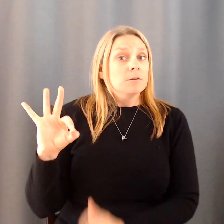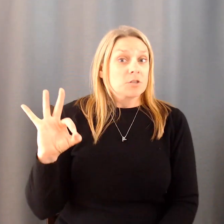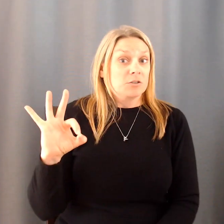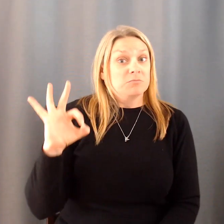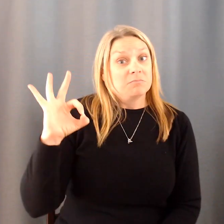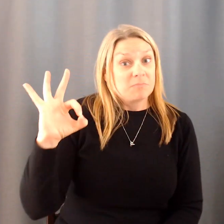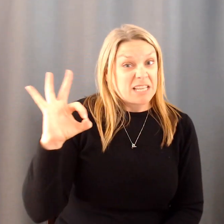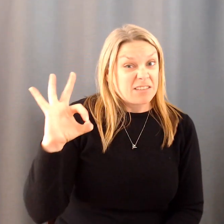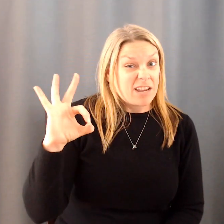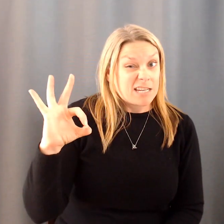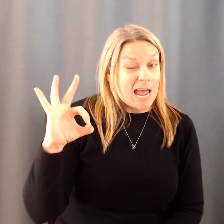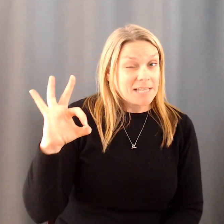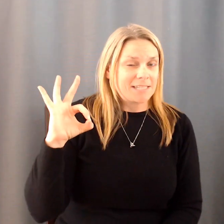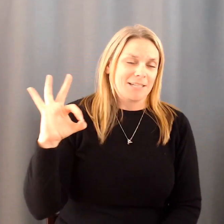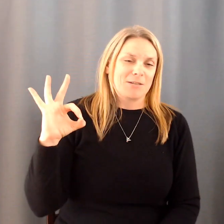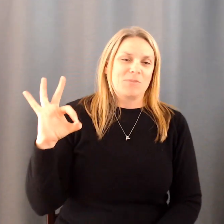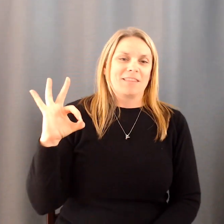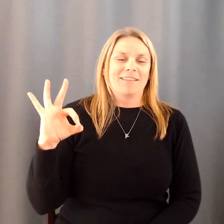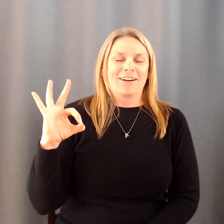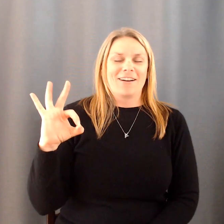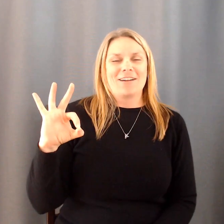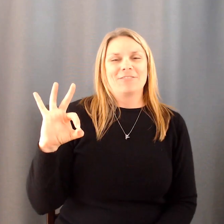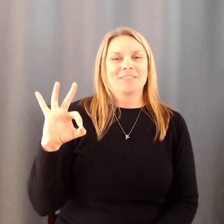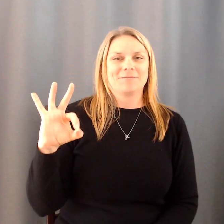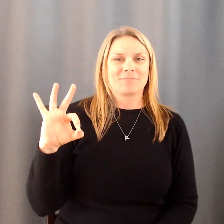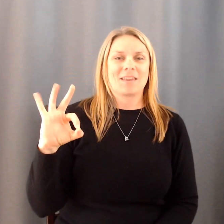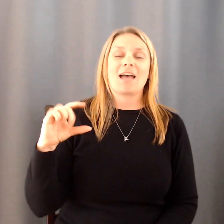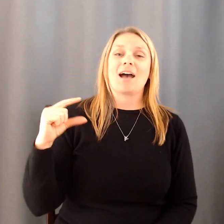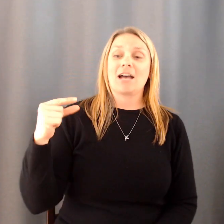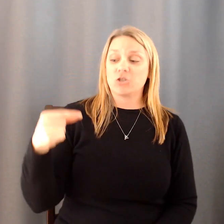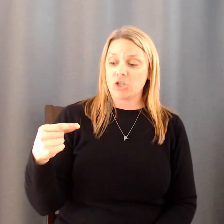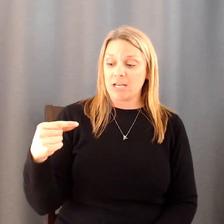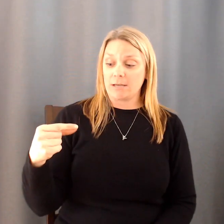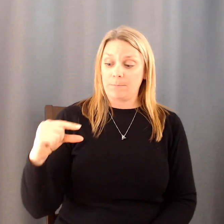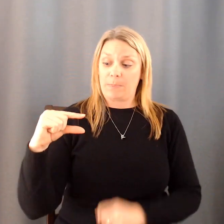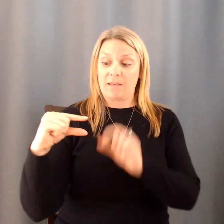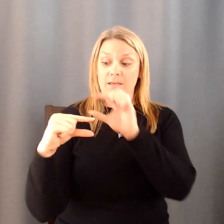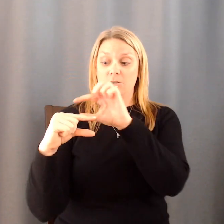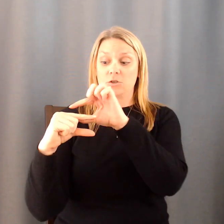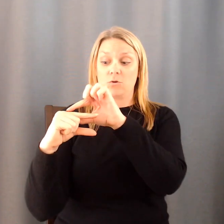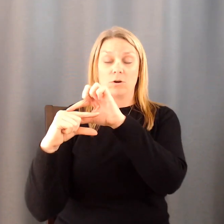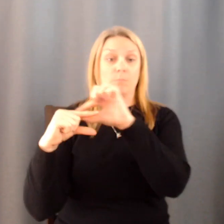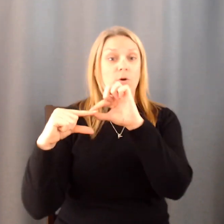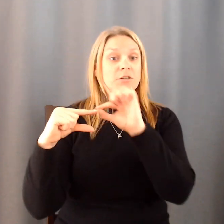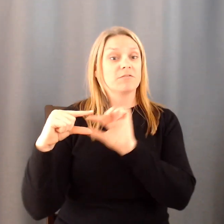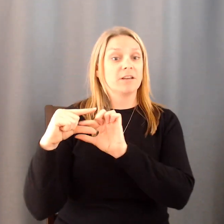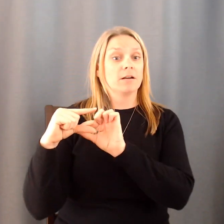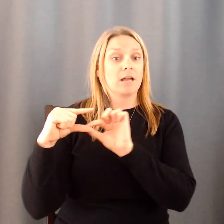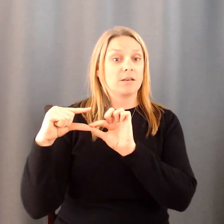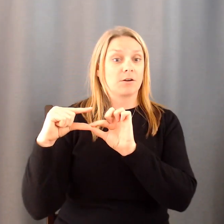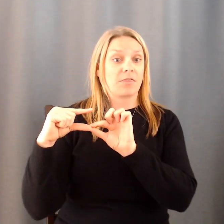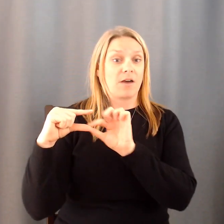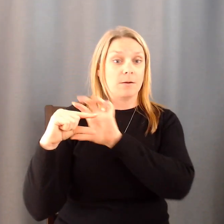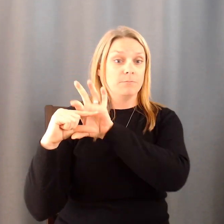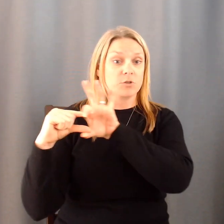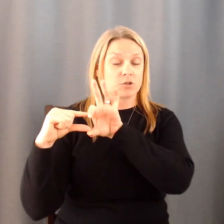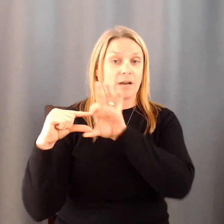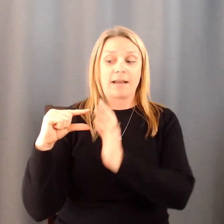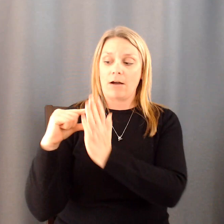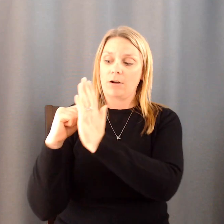So it's fantastic to be the letter F. G is your pointer finger and your thumb straight out, and the